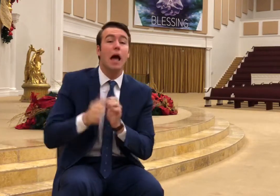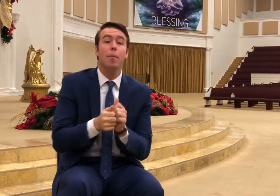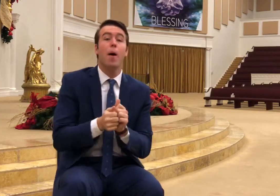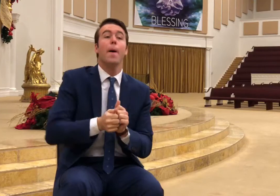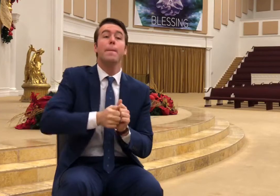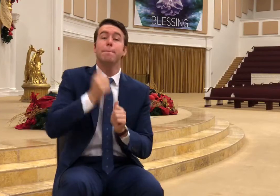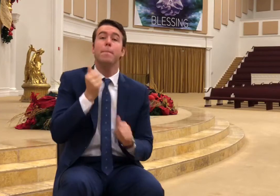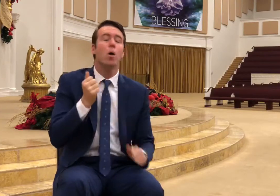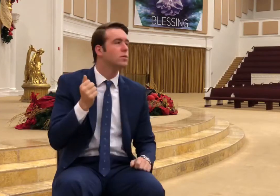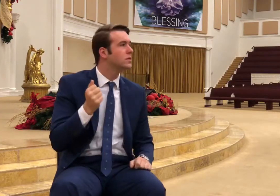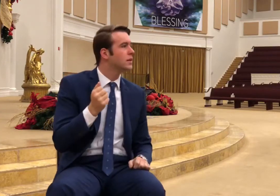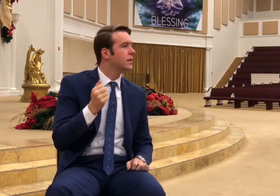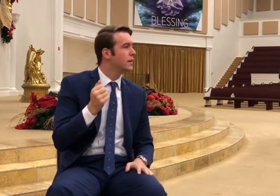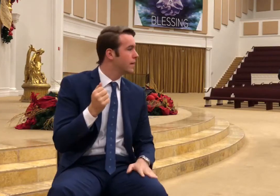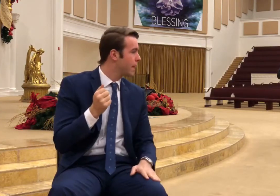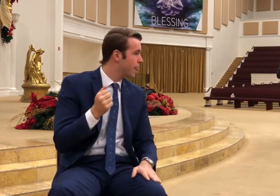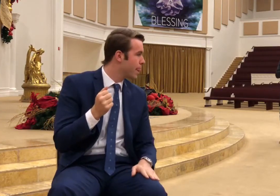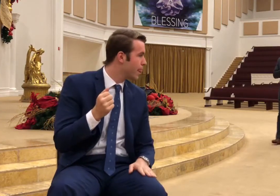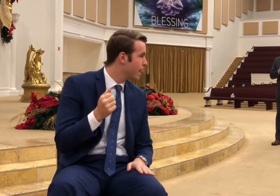most